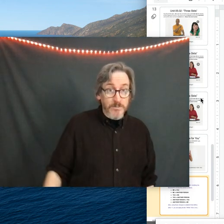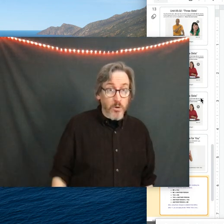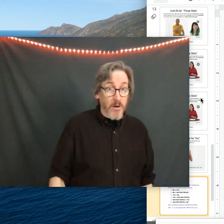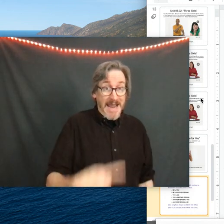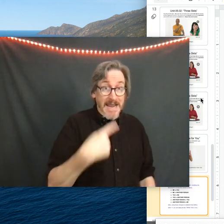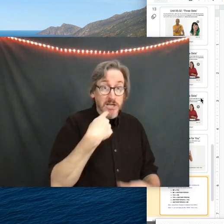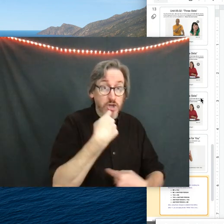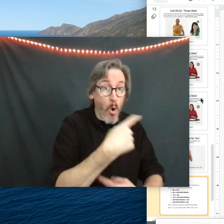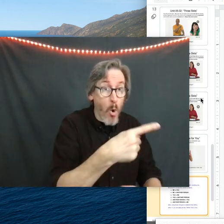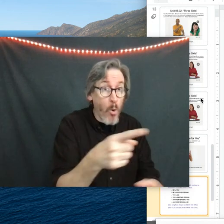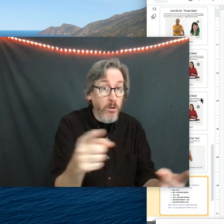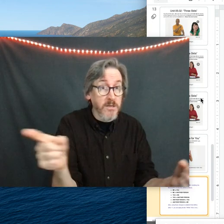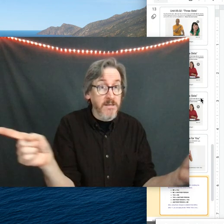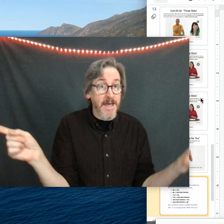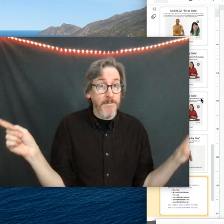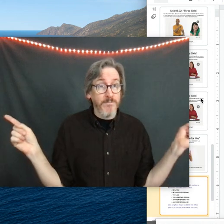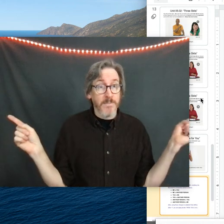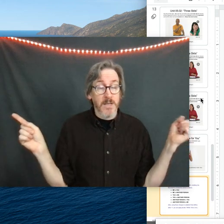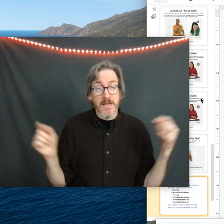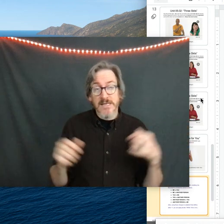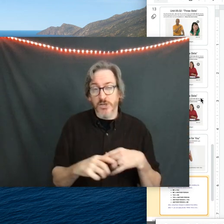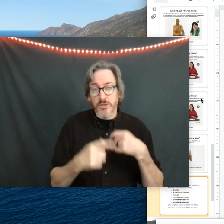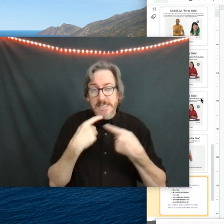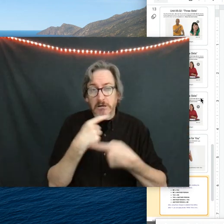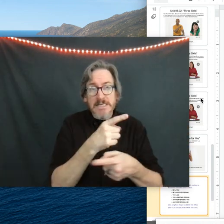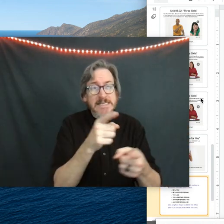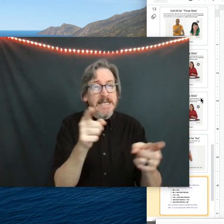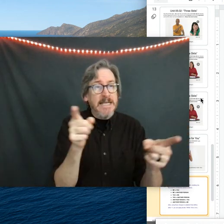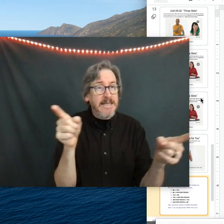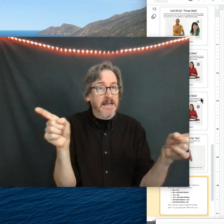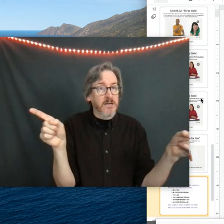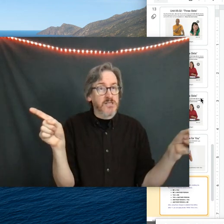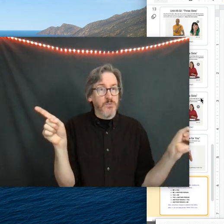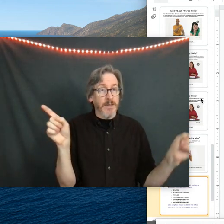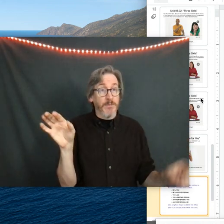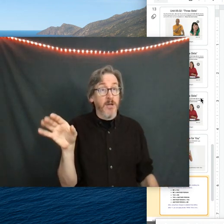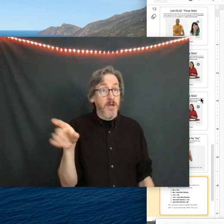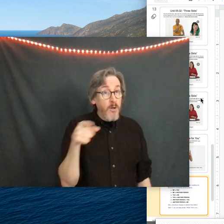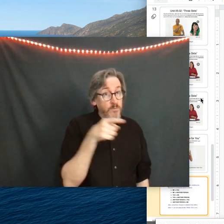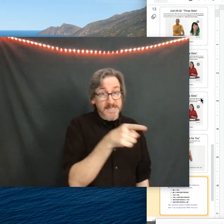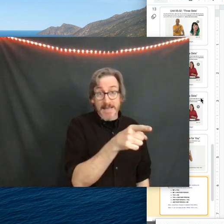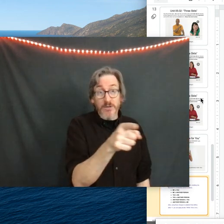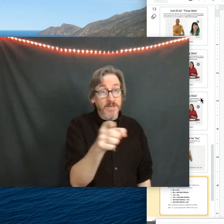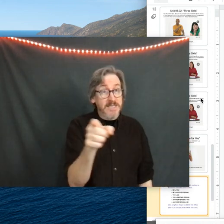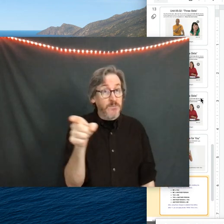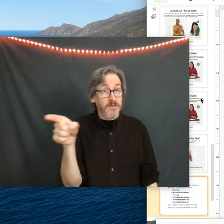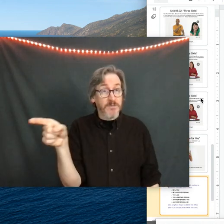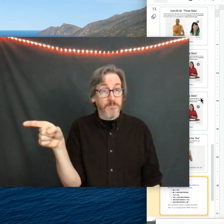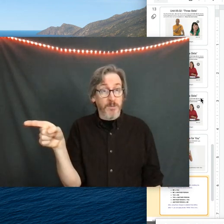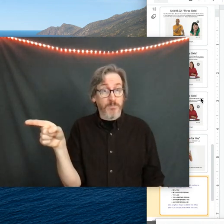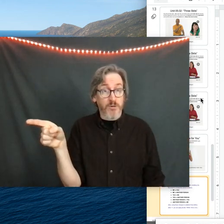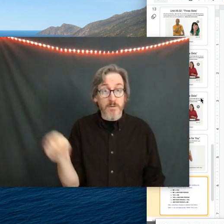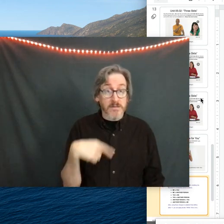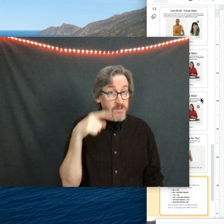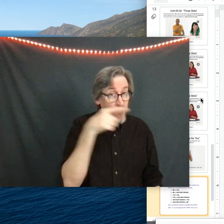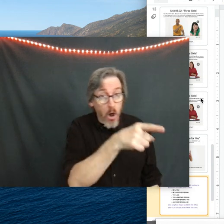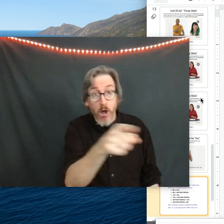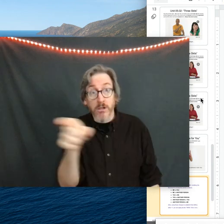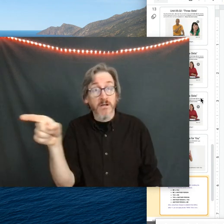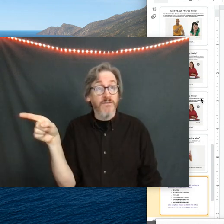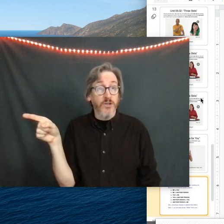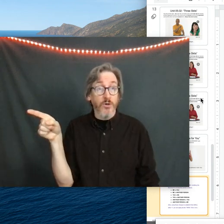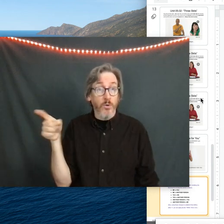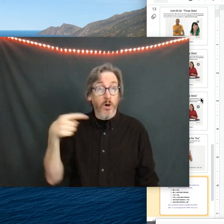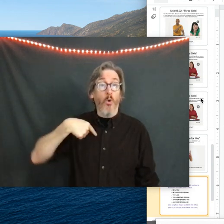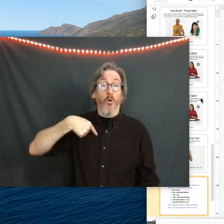individual. Or I told them. So you'll start to see that little sweep. Same thing we did with the pronouns of